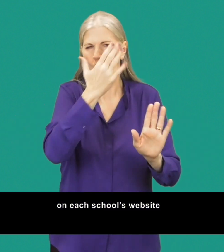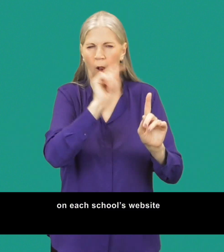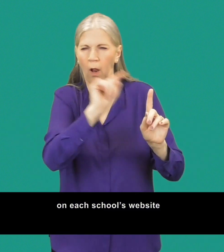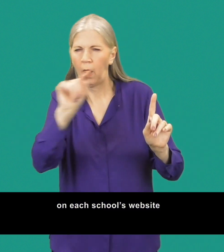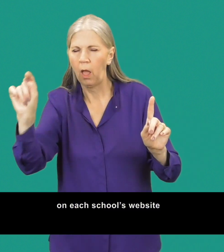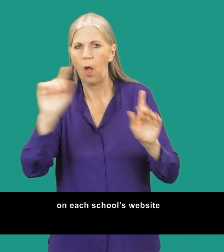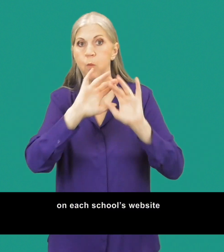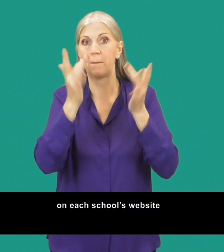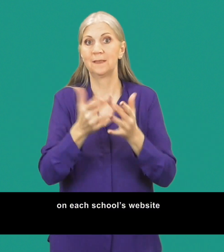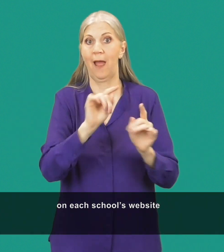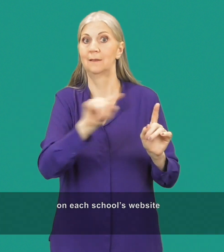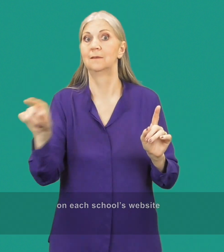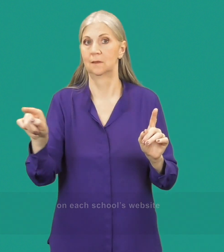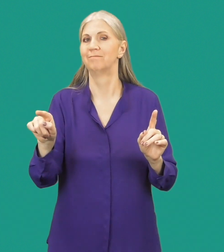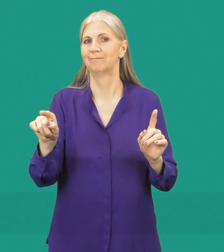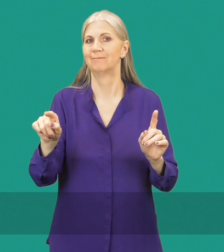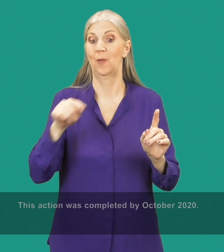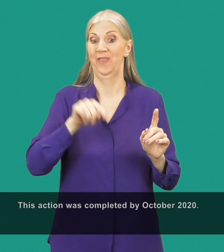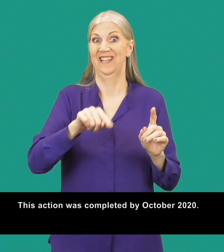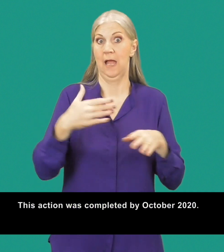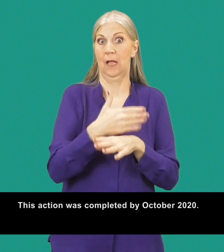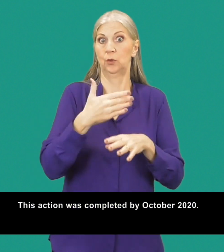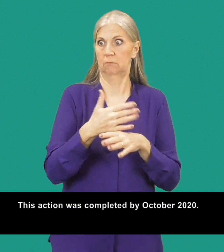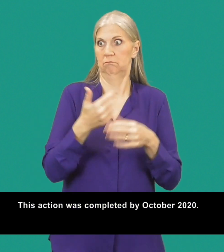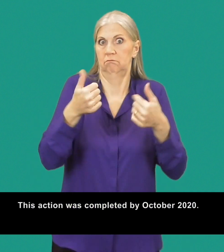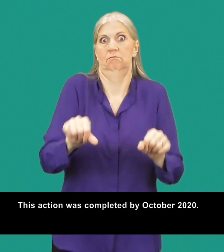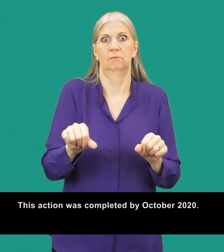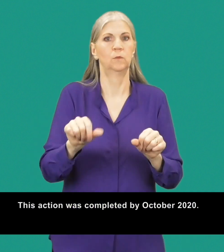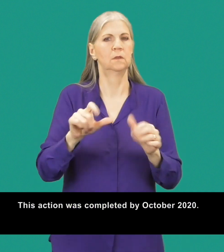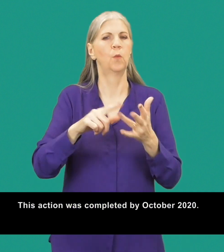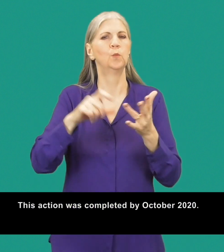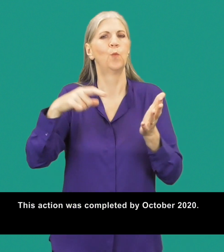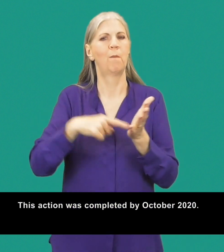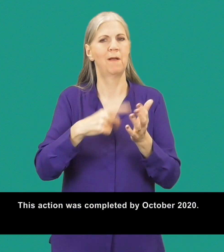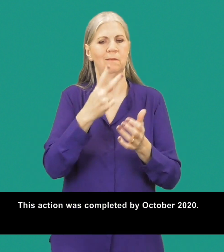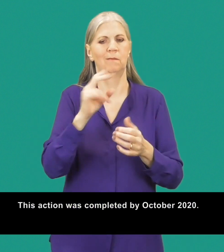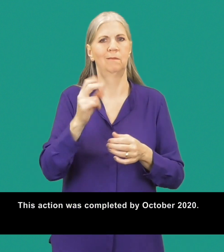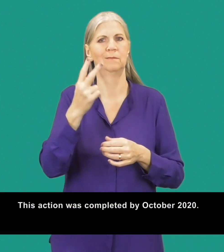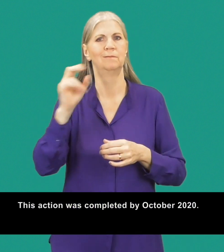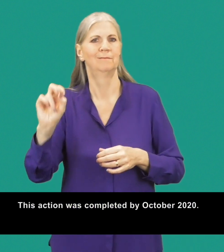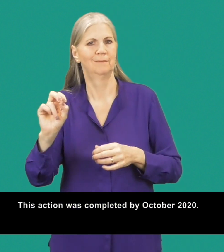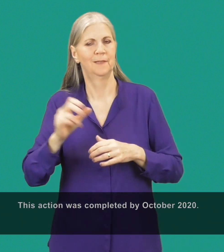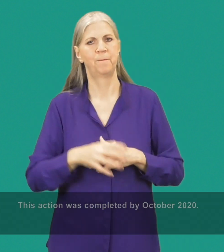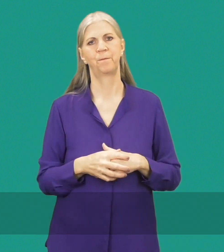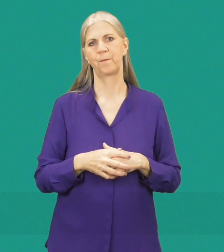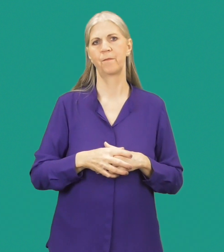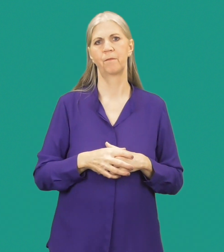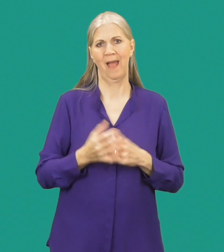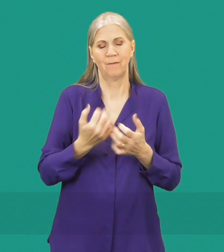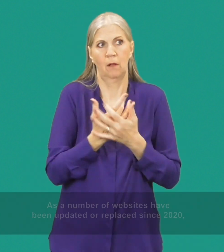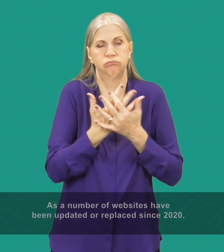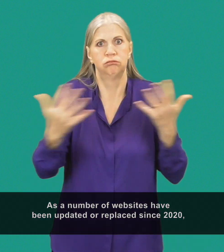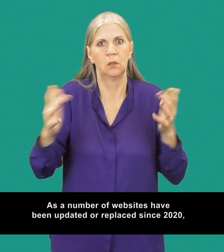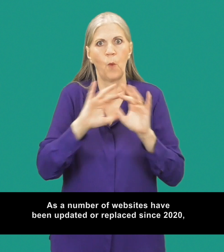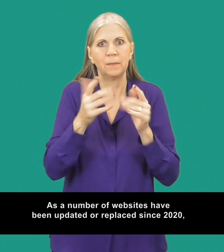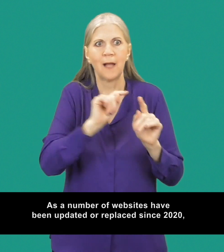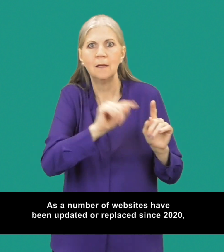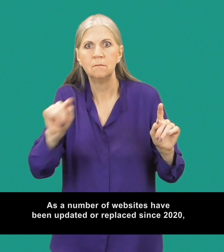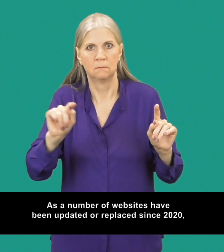This action was completed by October 2020. As a number of websites have been updated or